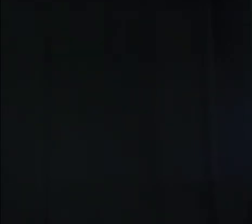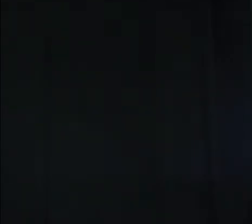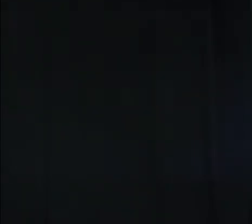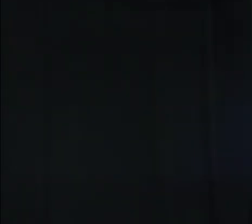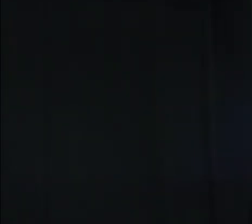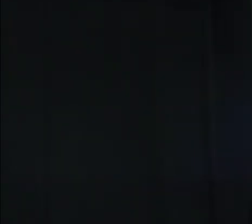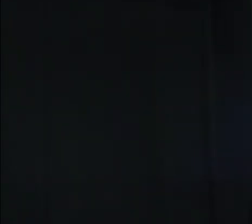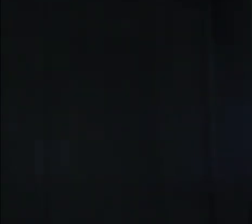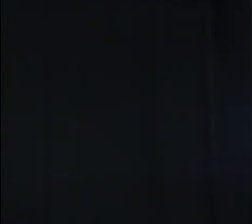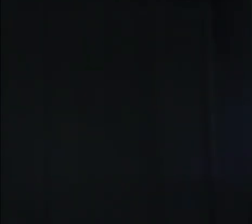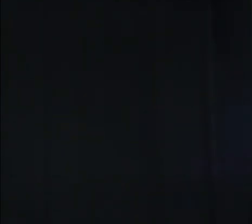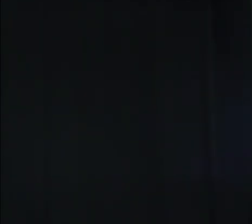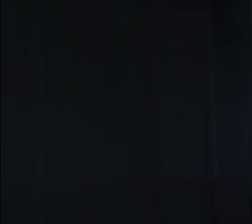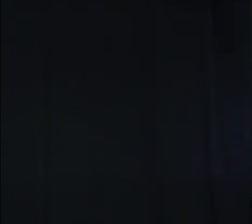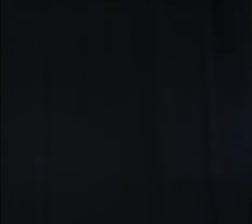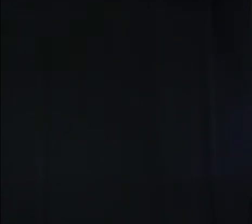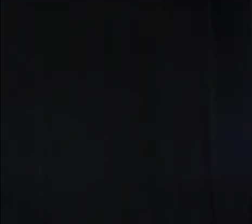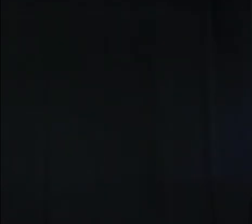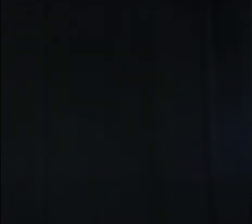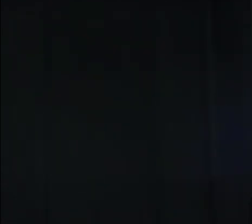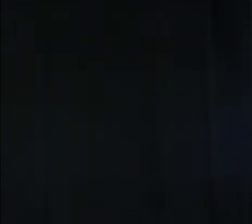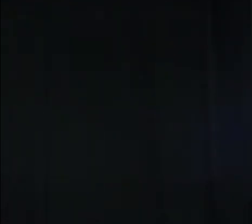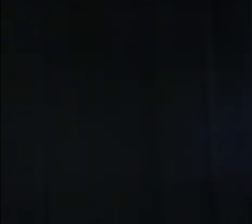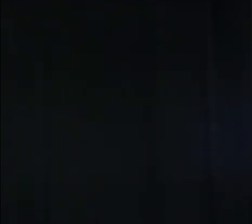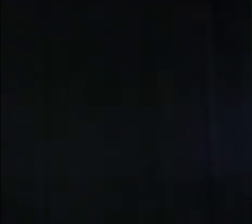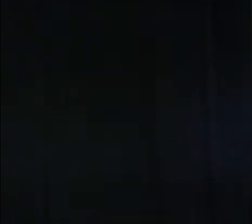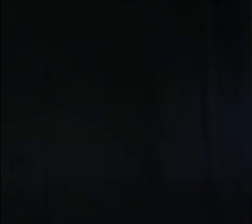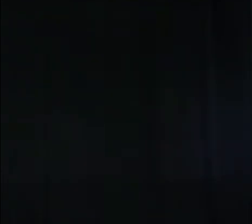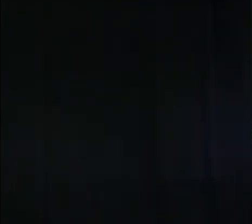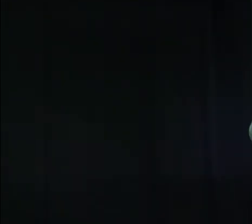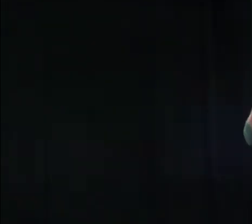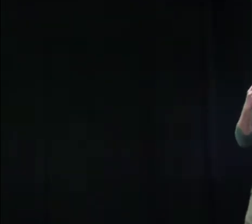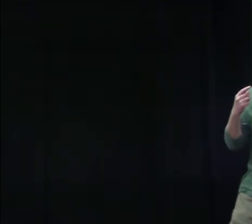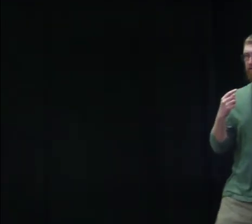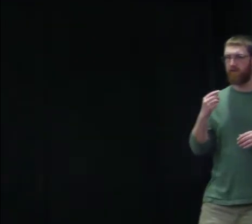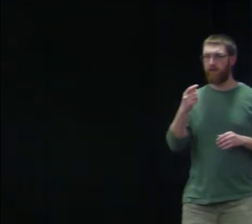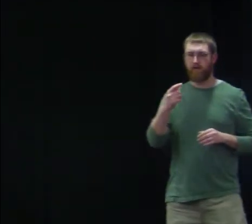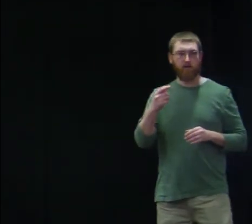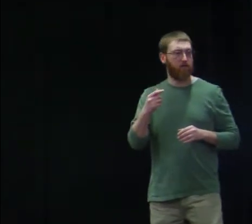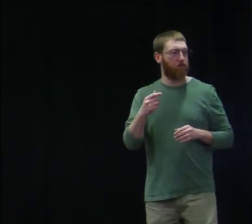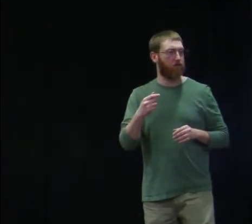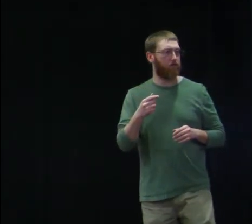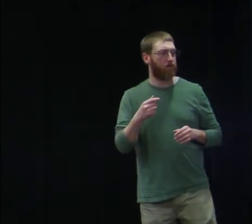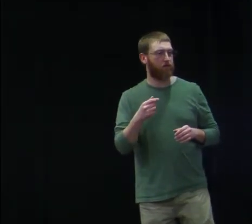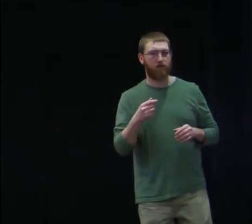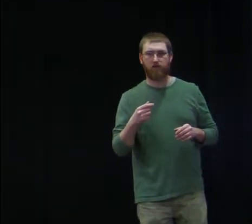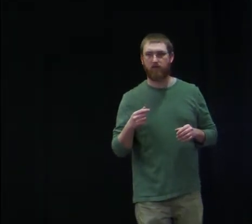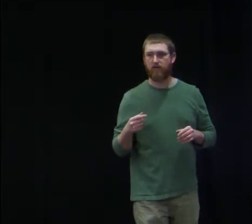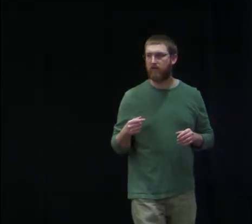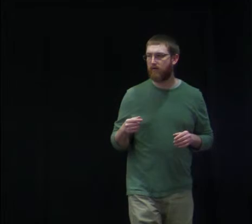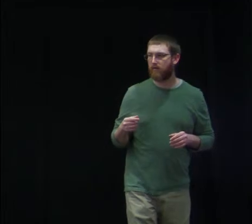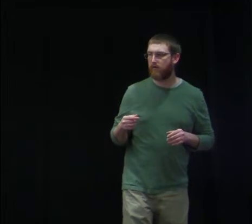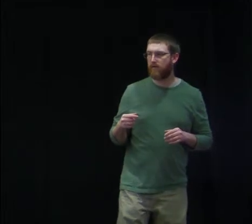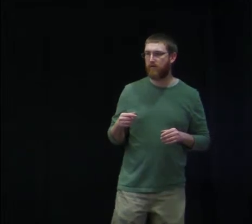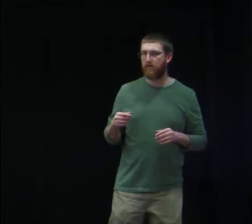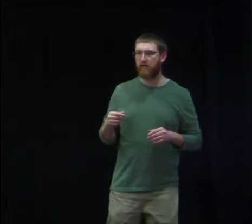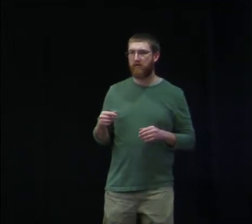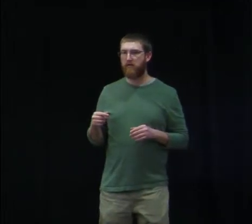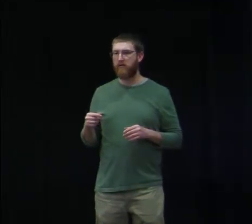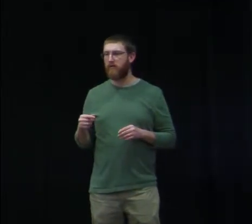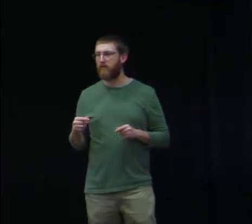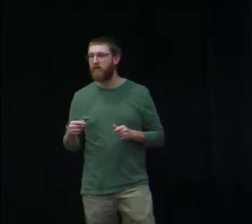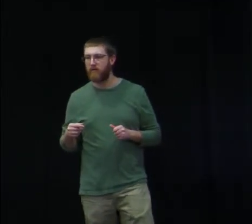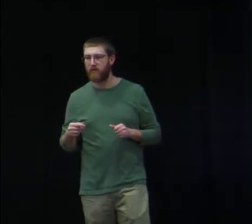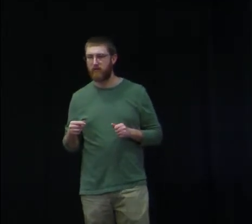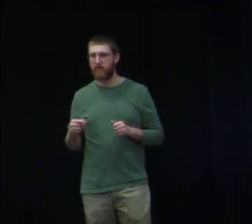second to last paragraph. The method used to establish, actually, would somebody read that for us as they underline? Who'd be willing to read